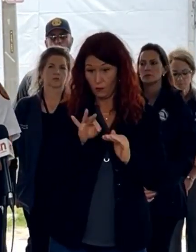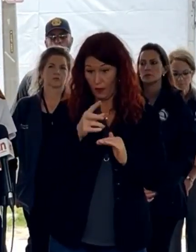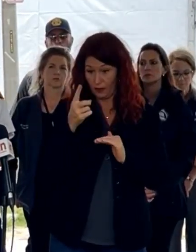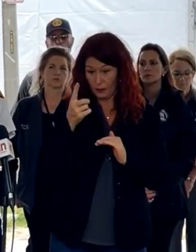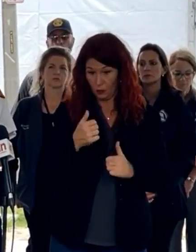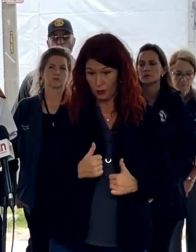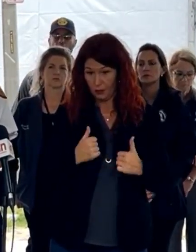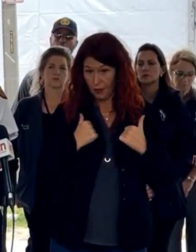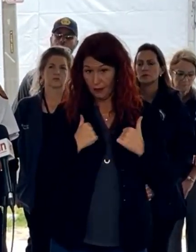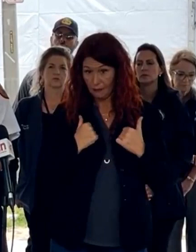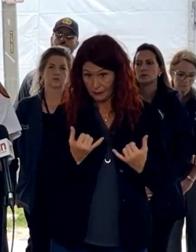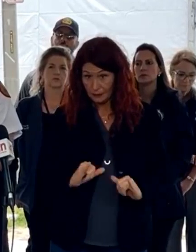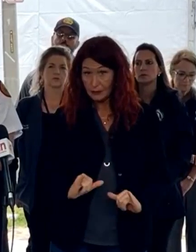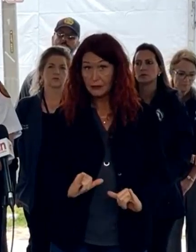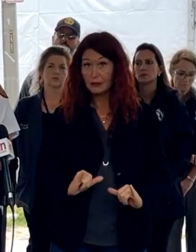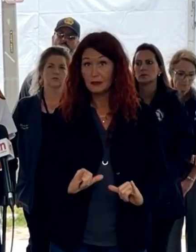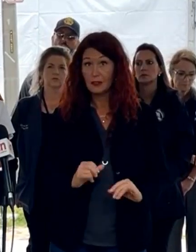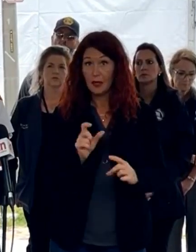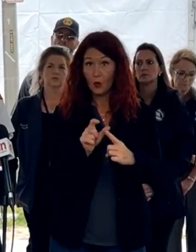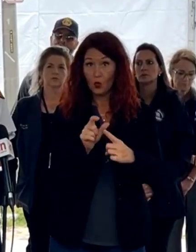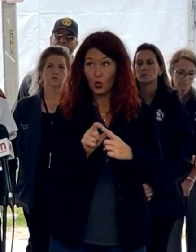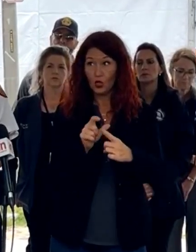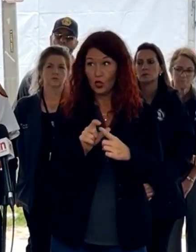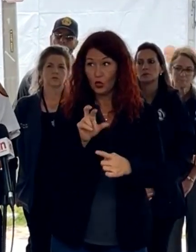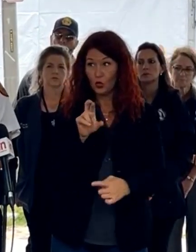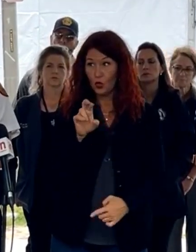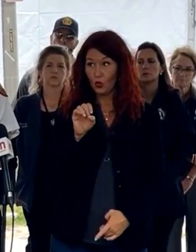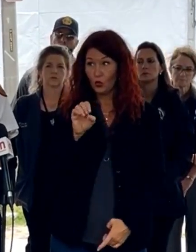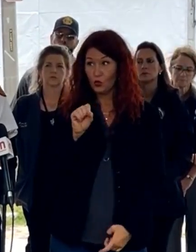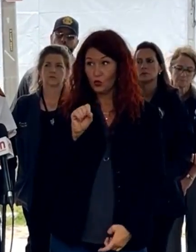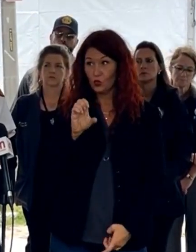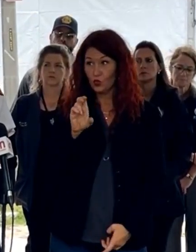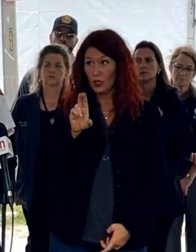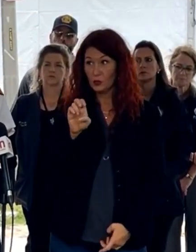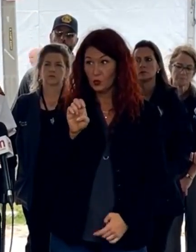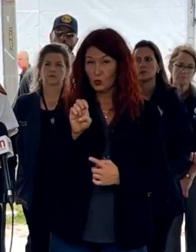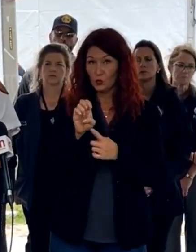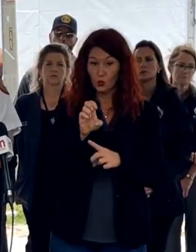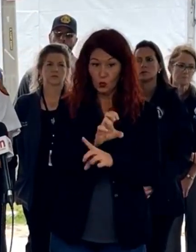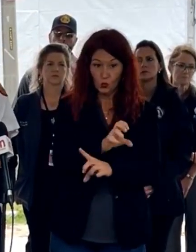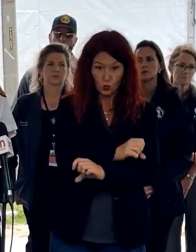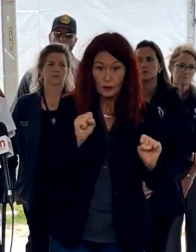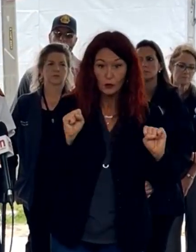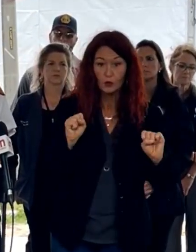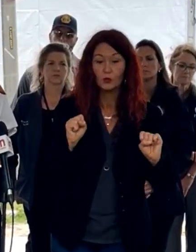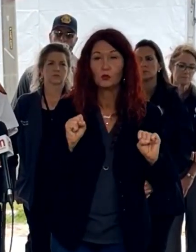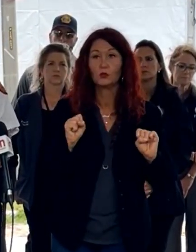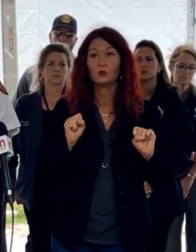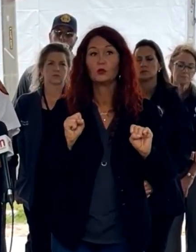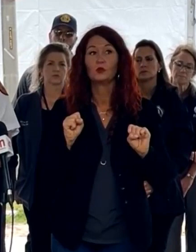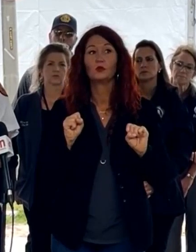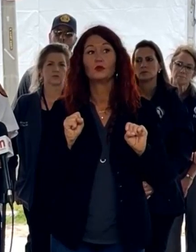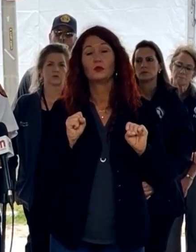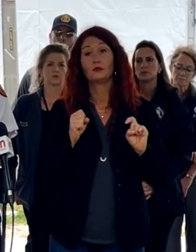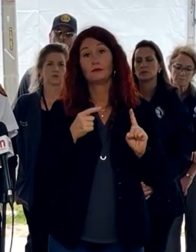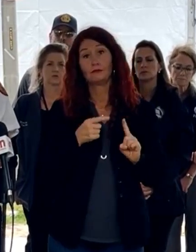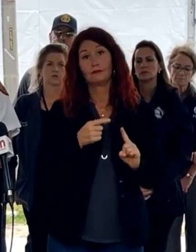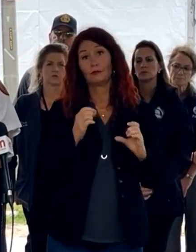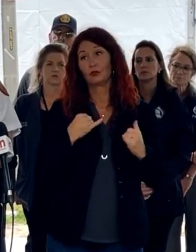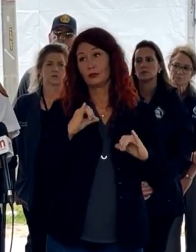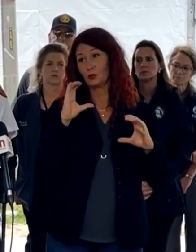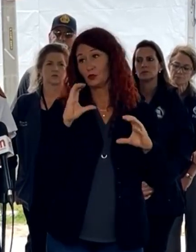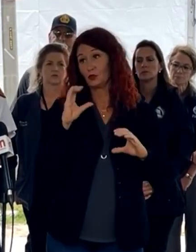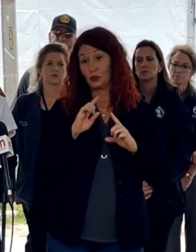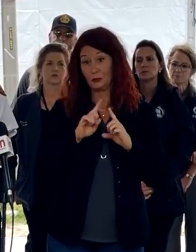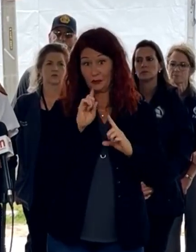Well, we're definitely searching. I mean, unfortunately, we're not seeing anything positive that continues. In